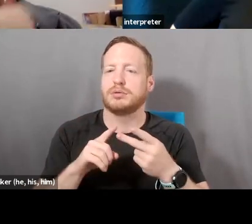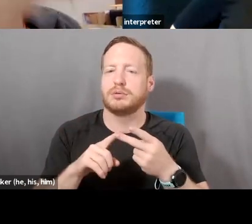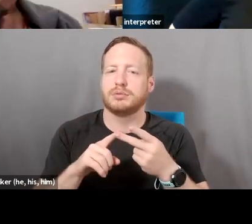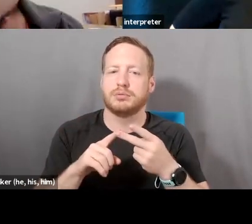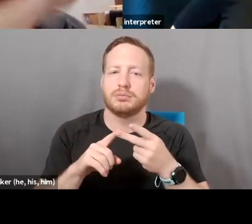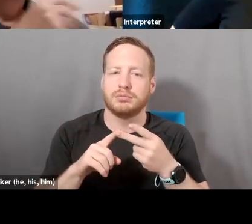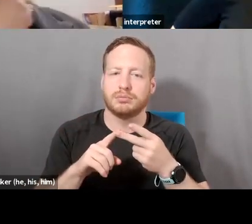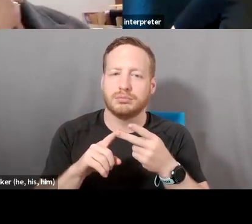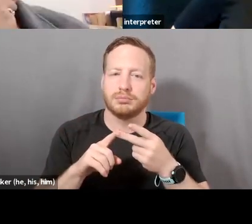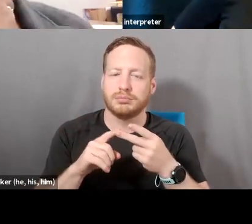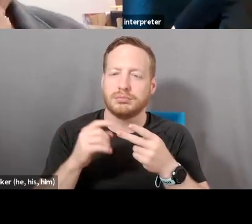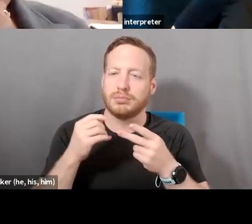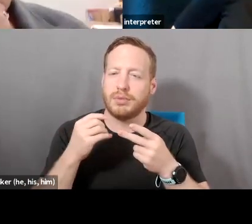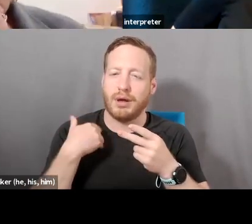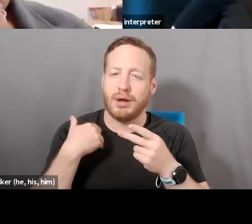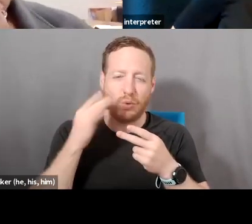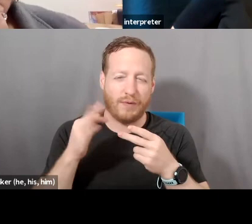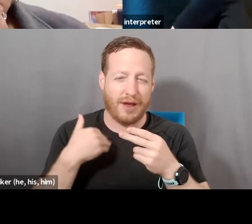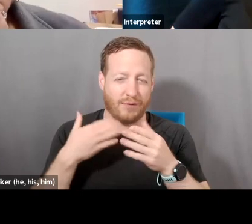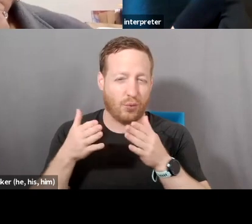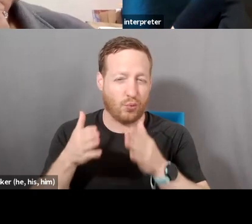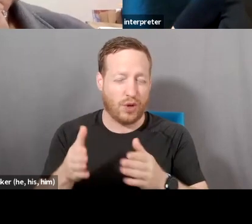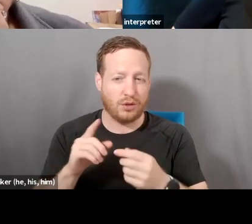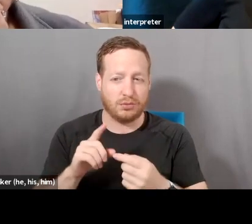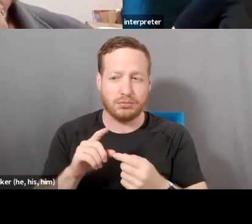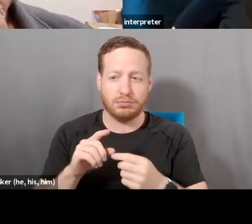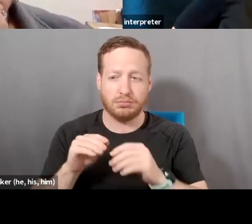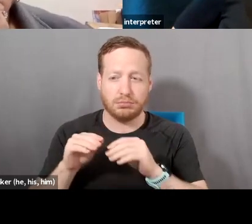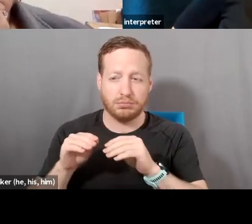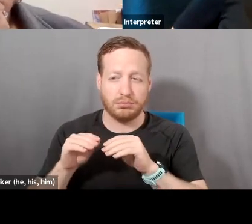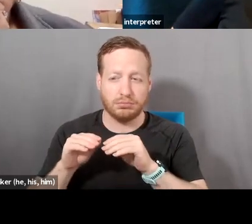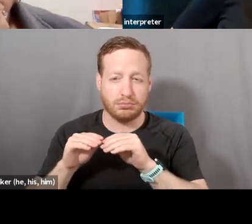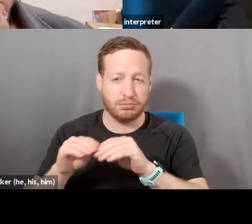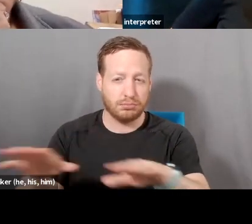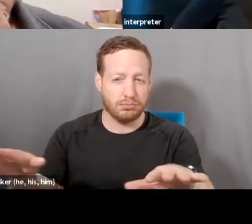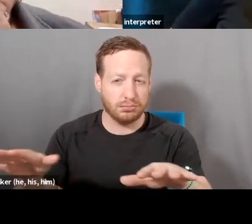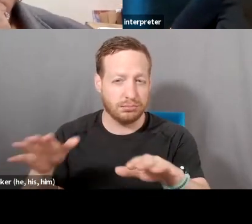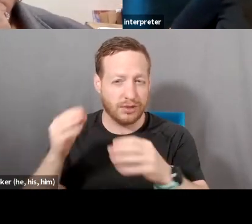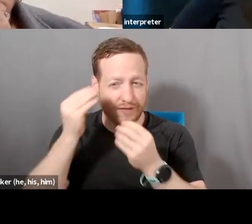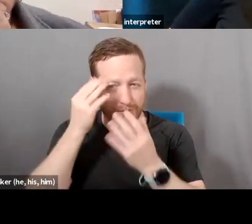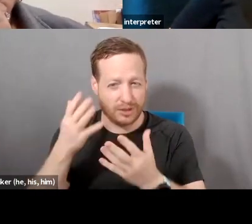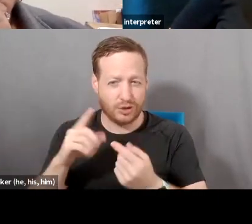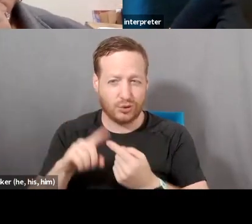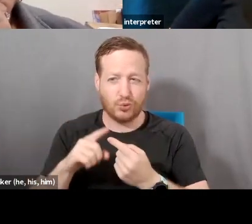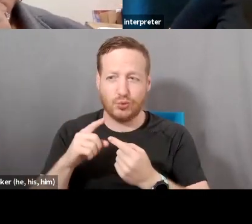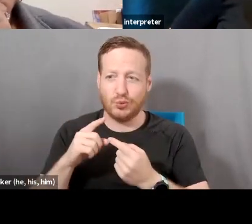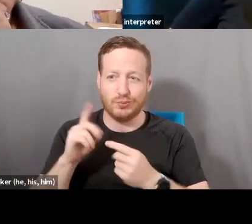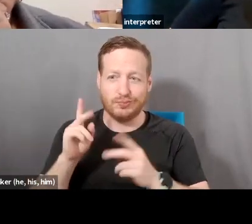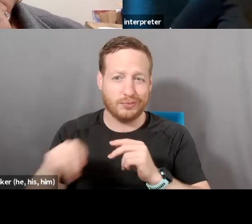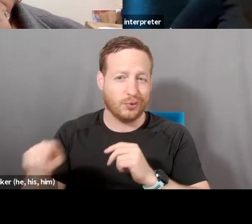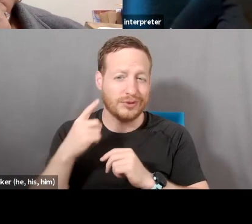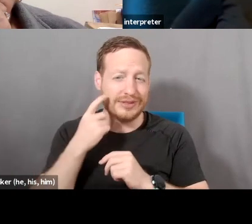association, Rhode Island, I don't know if they have a way to